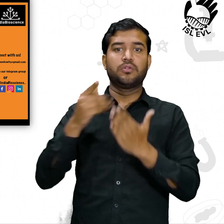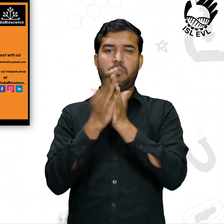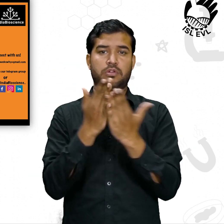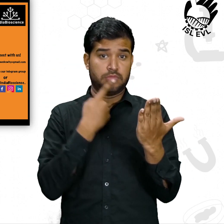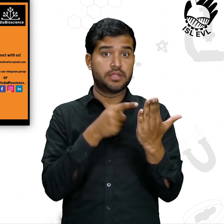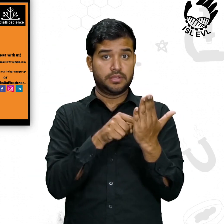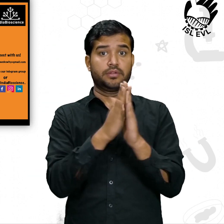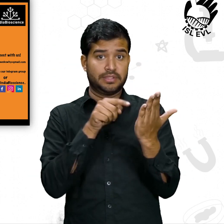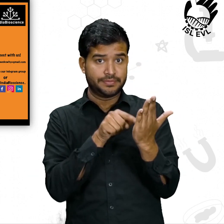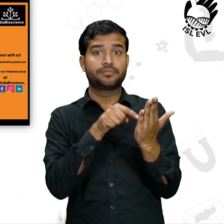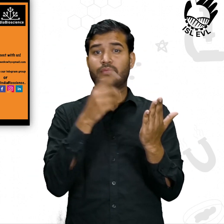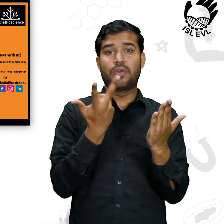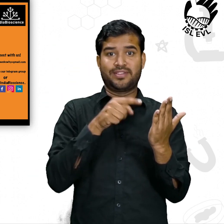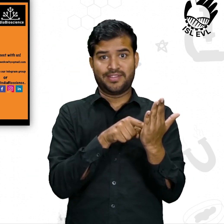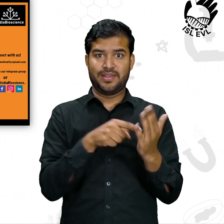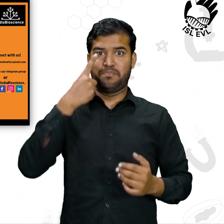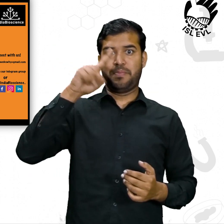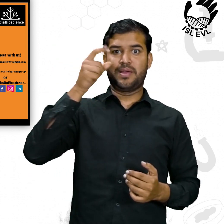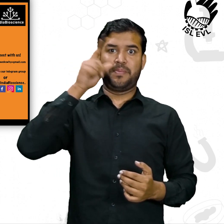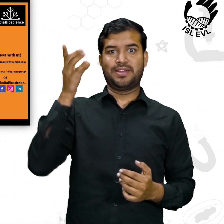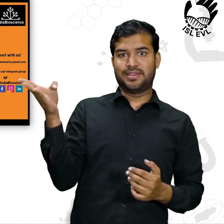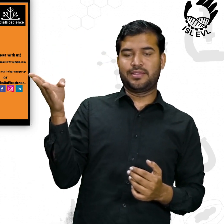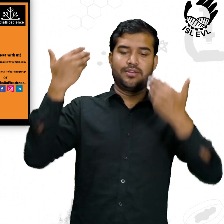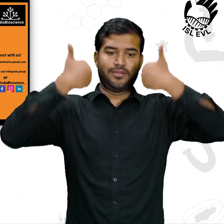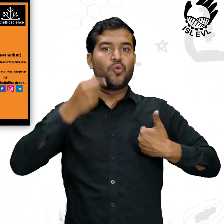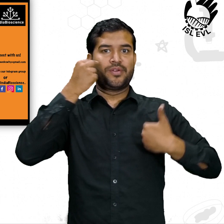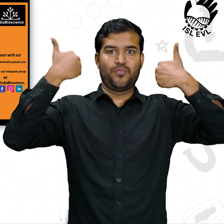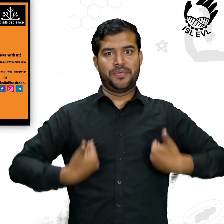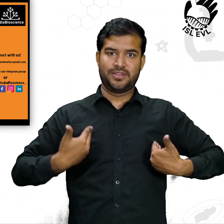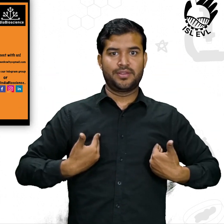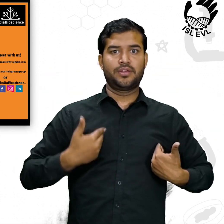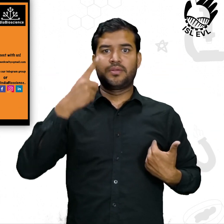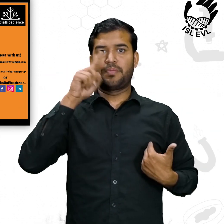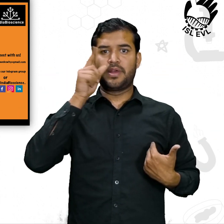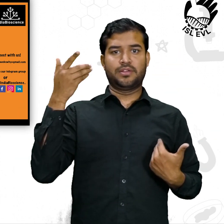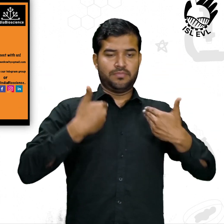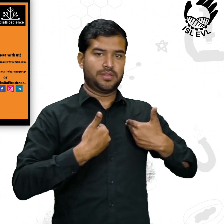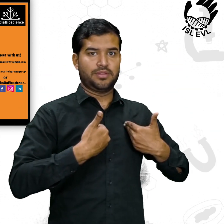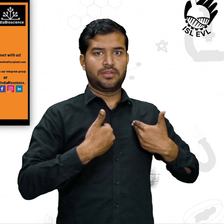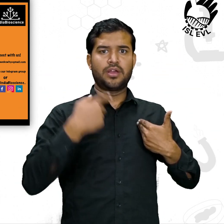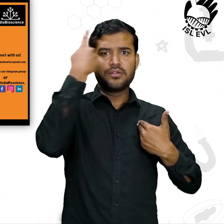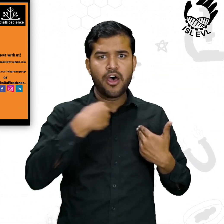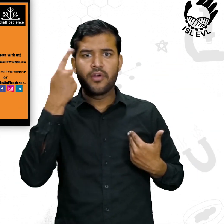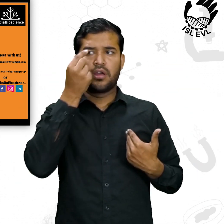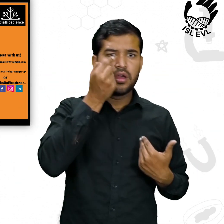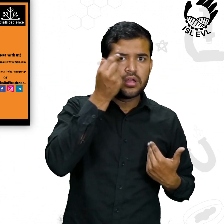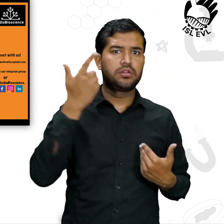give you a hint. It's the same reason we look like our parents. Let me think. Is it because